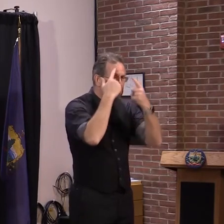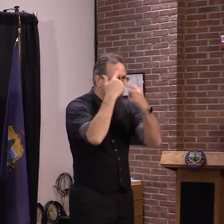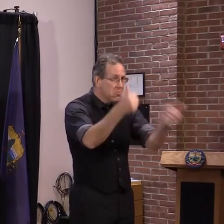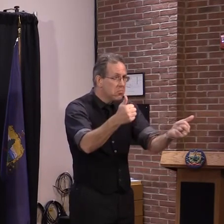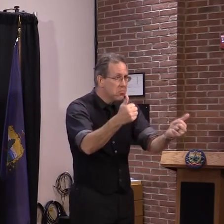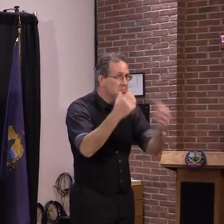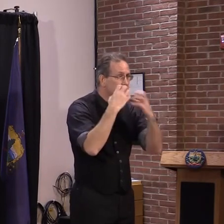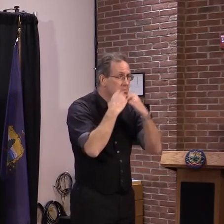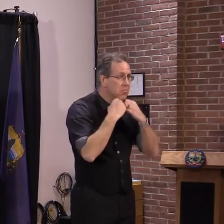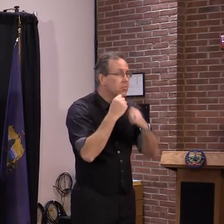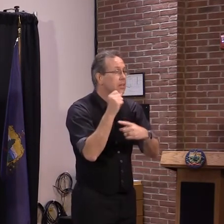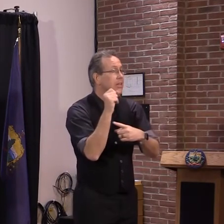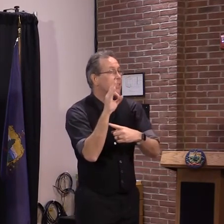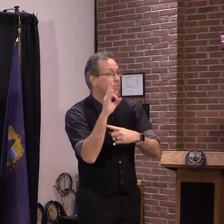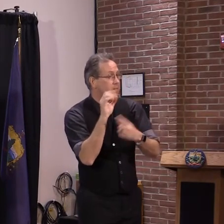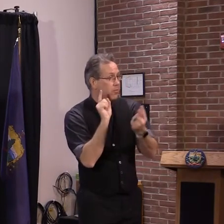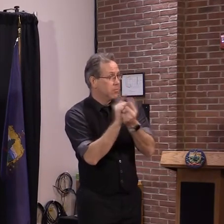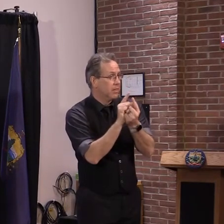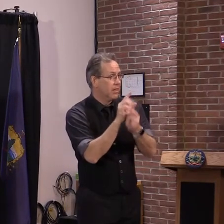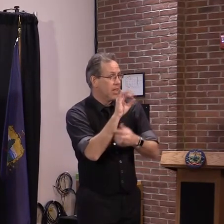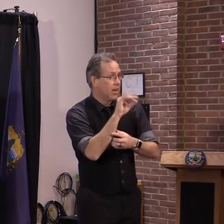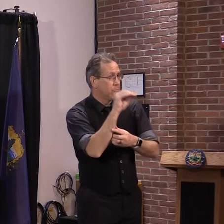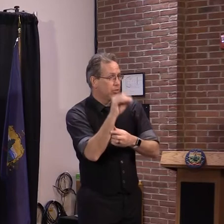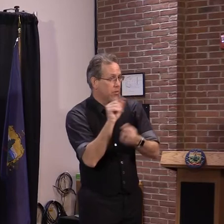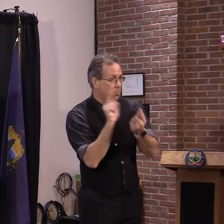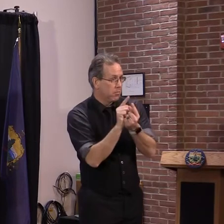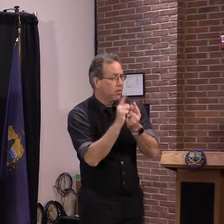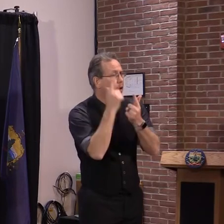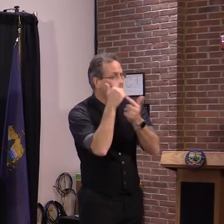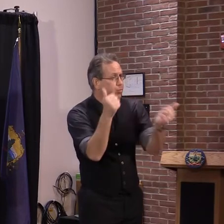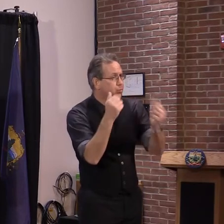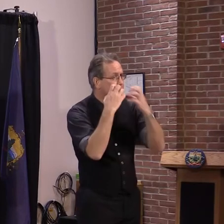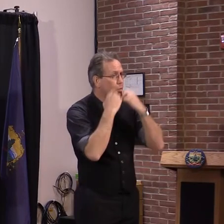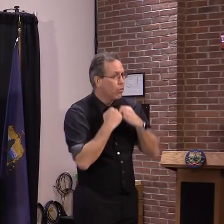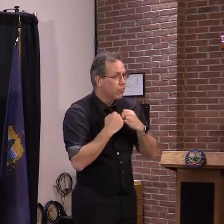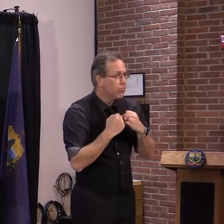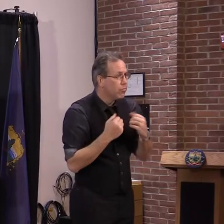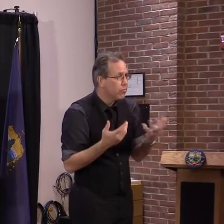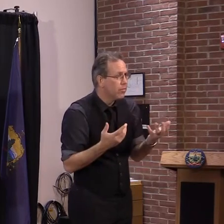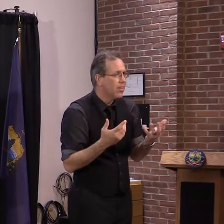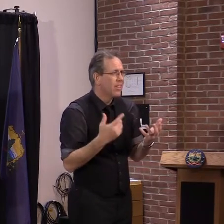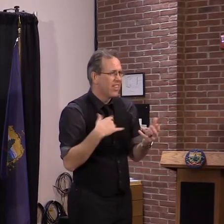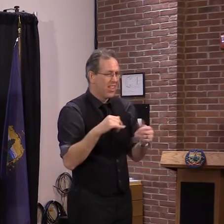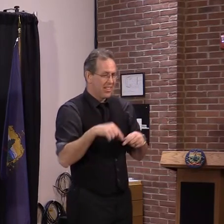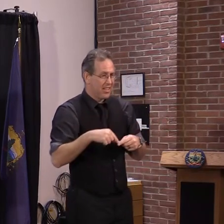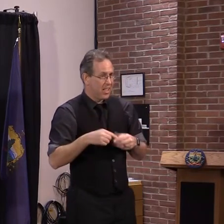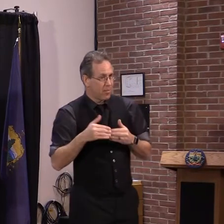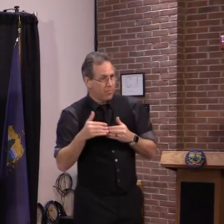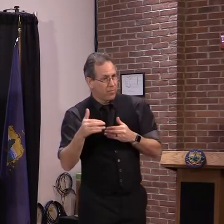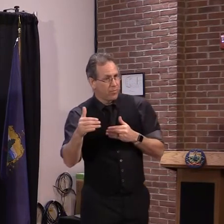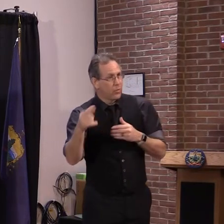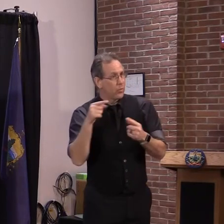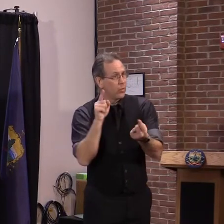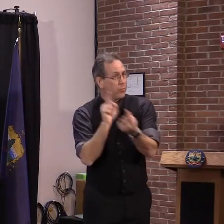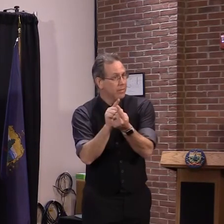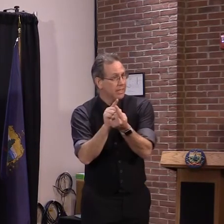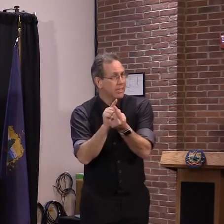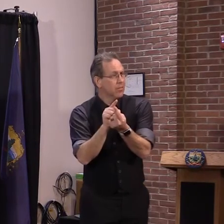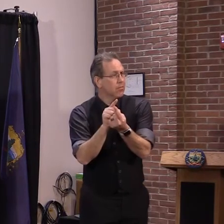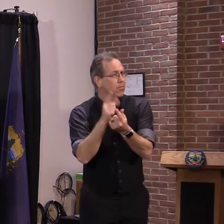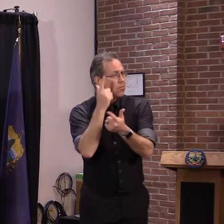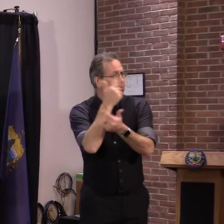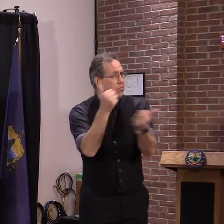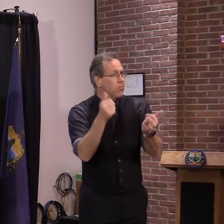80%. So this will give some time between now and then. I don't think you'll see the vast majority of